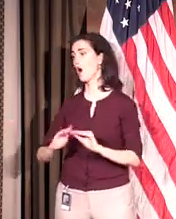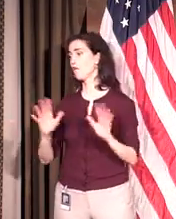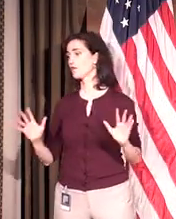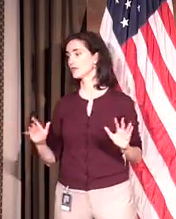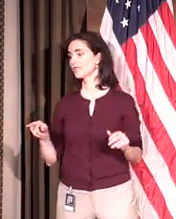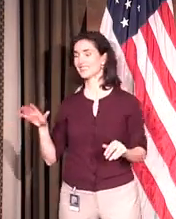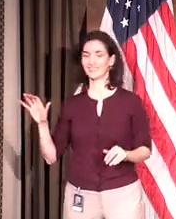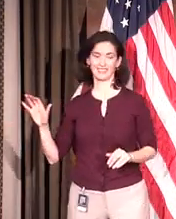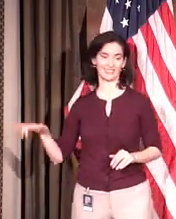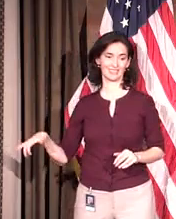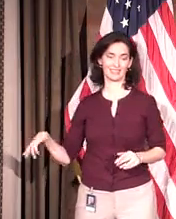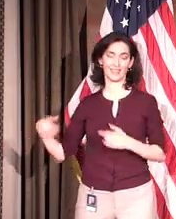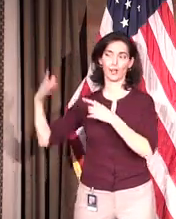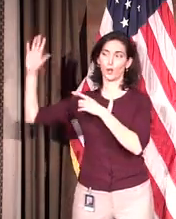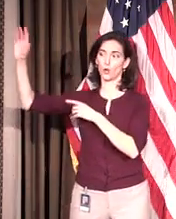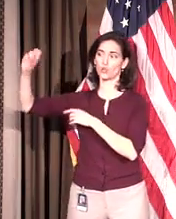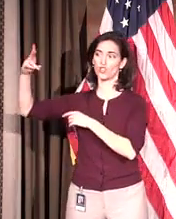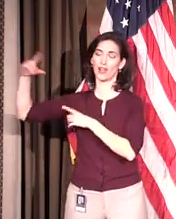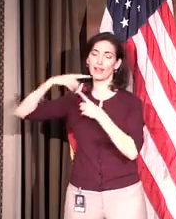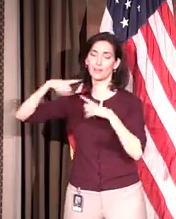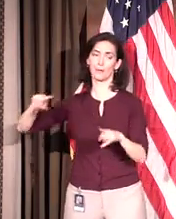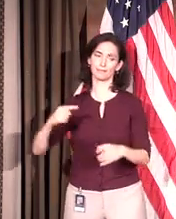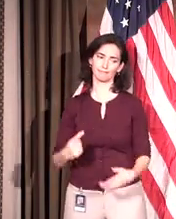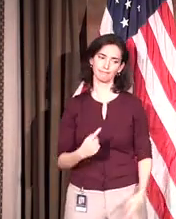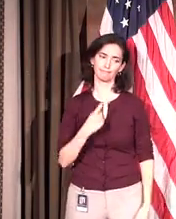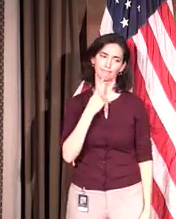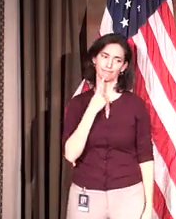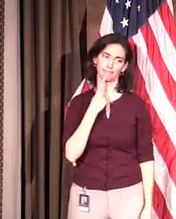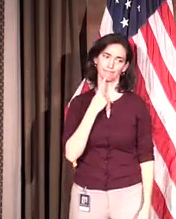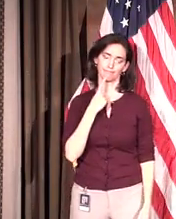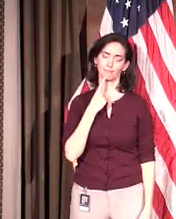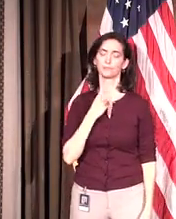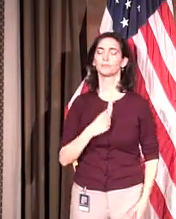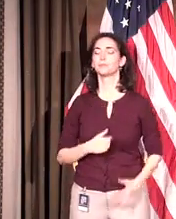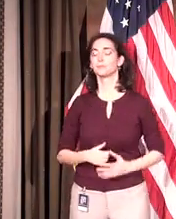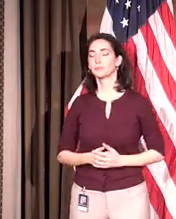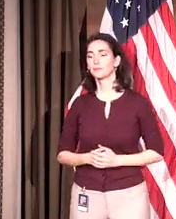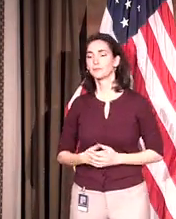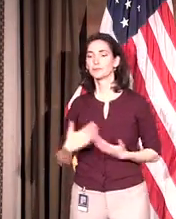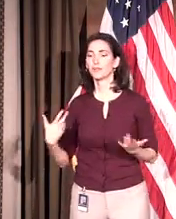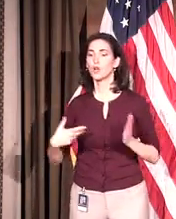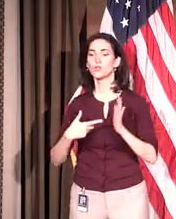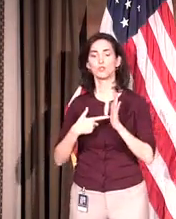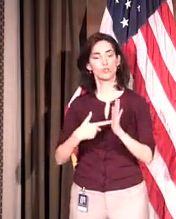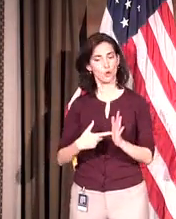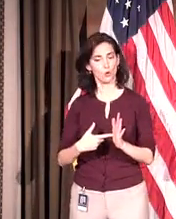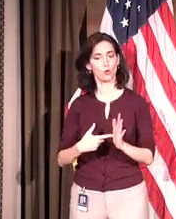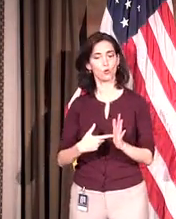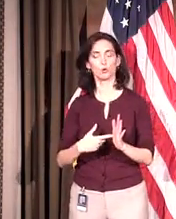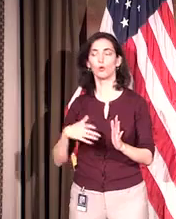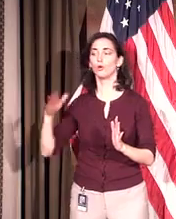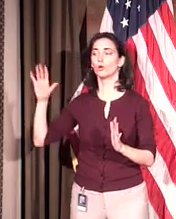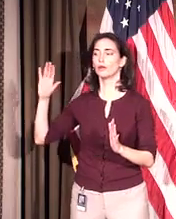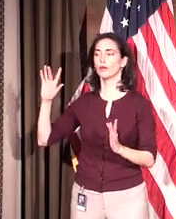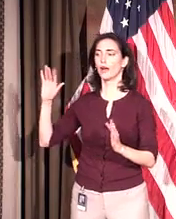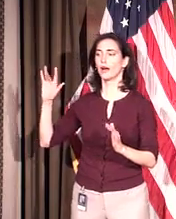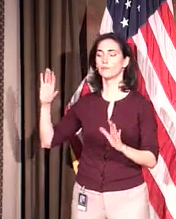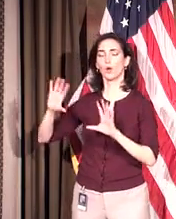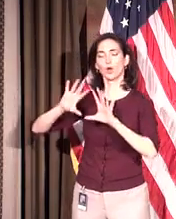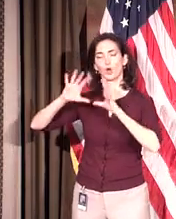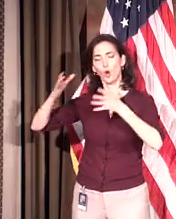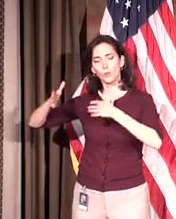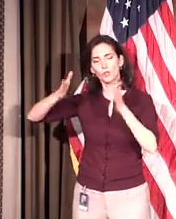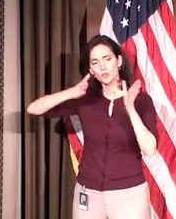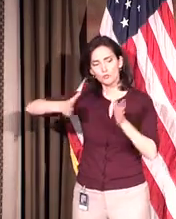very disappointing announcement from Shell, and it's one that reflects a new global strategy where they're